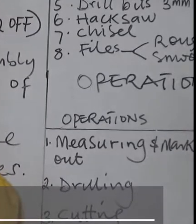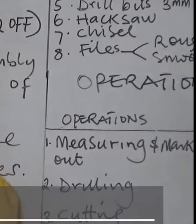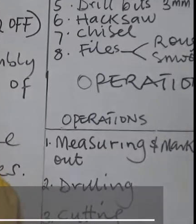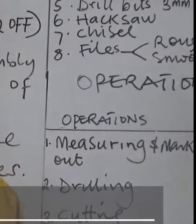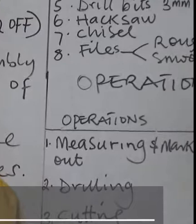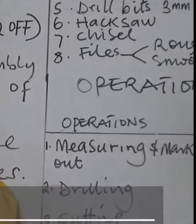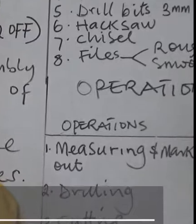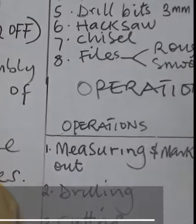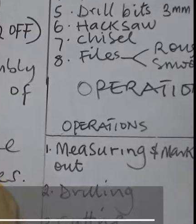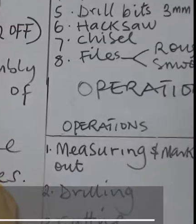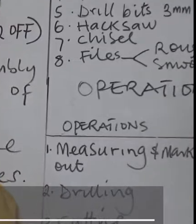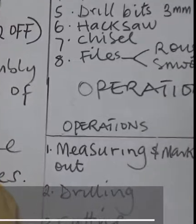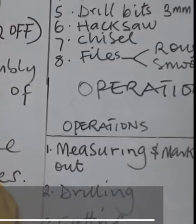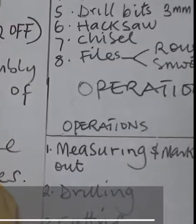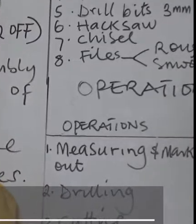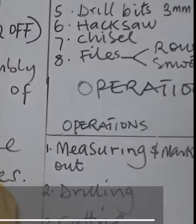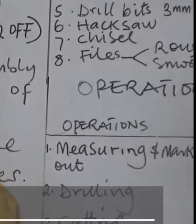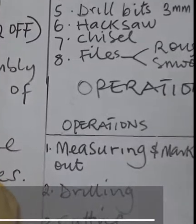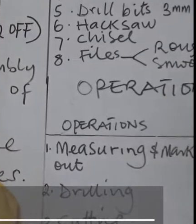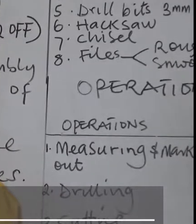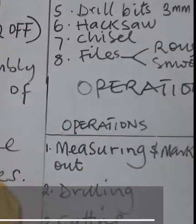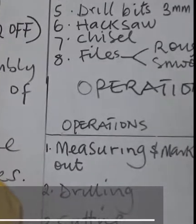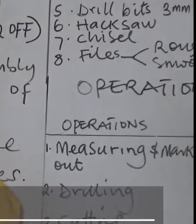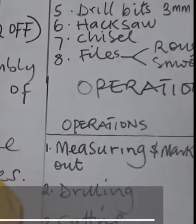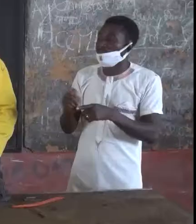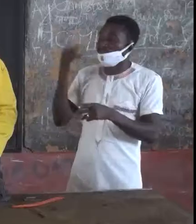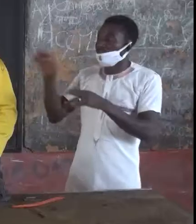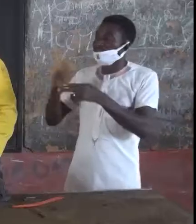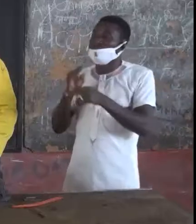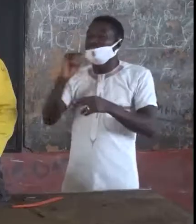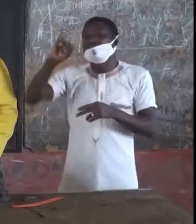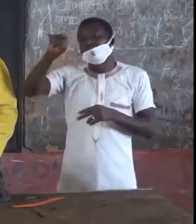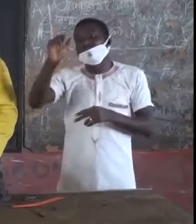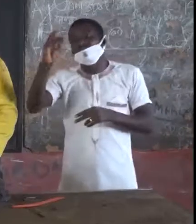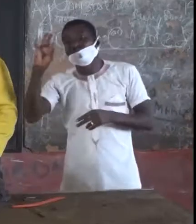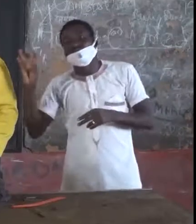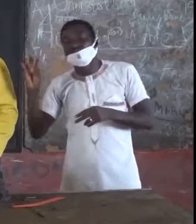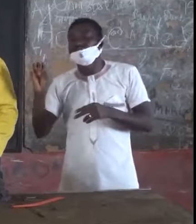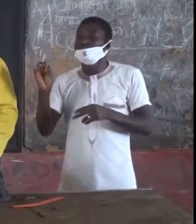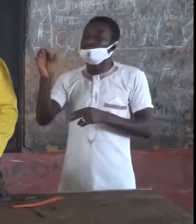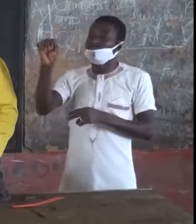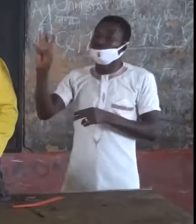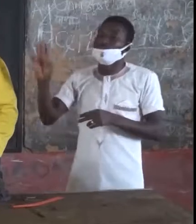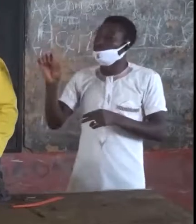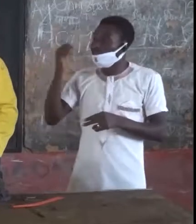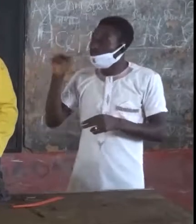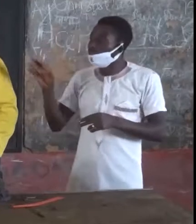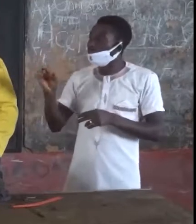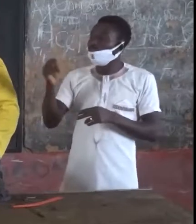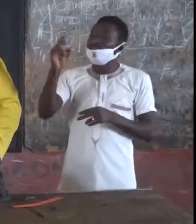exercise, fitting exercise. My name is Jafaru Abdu. I am Zibia